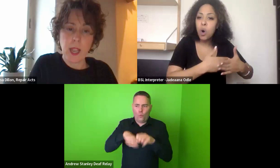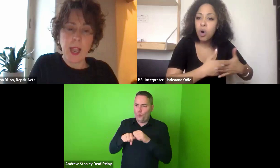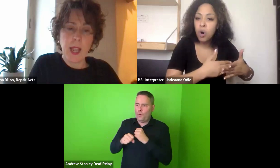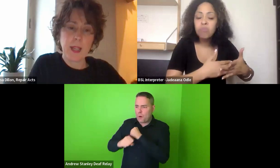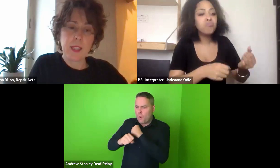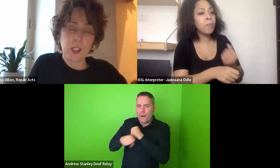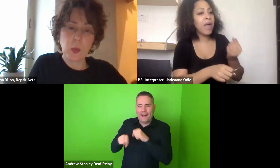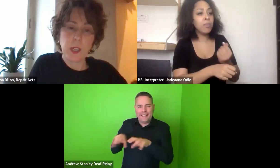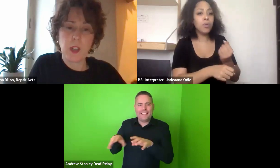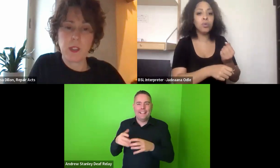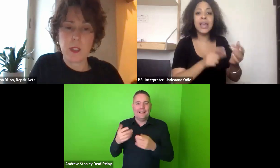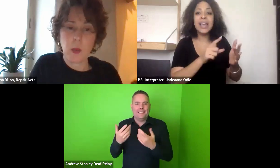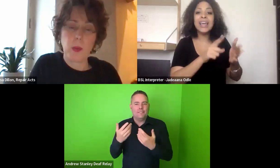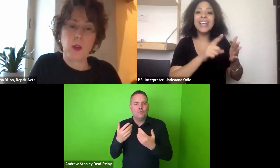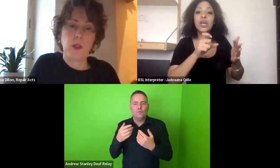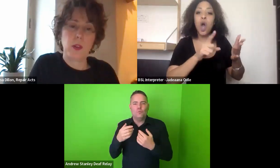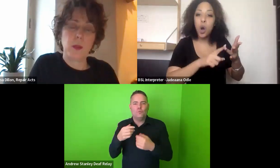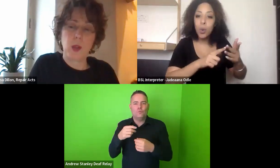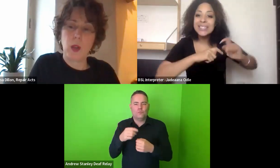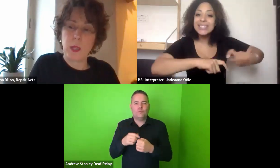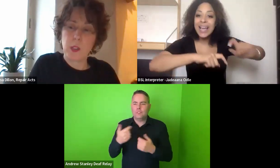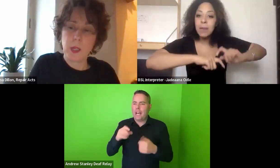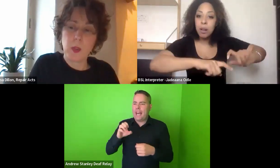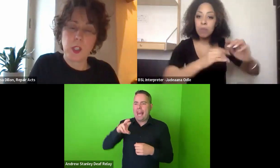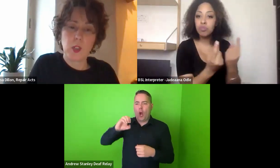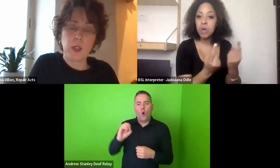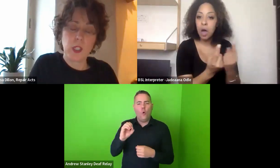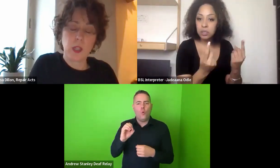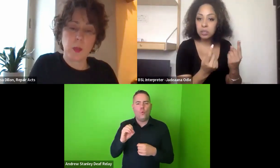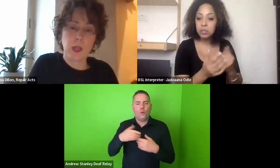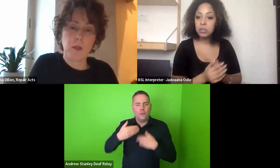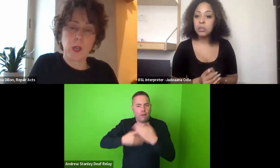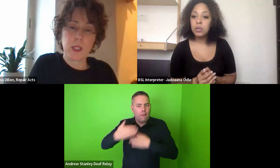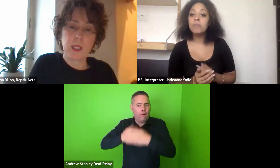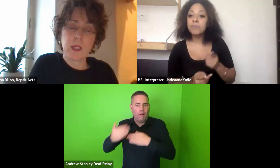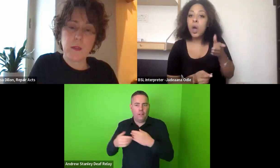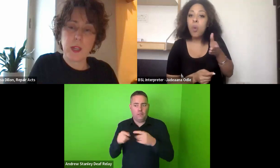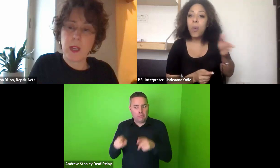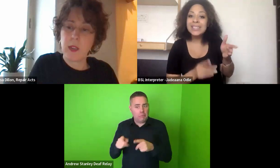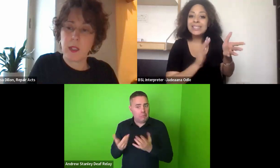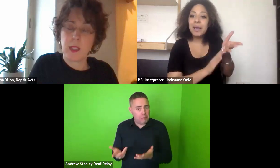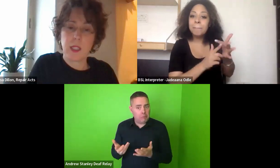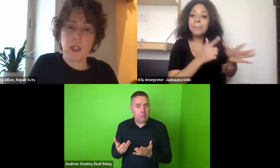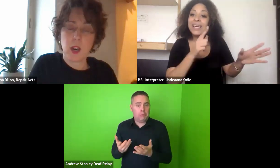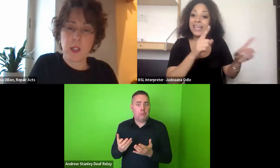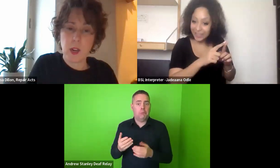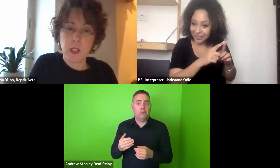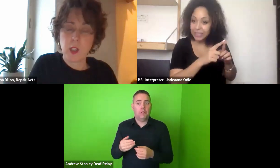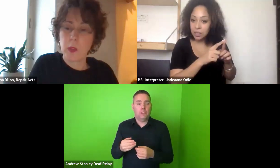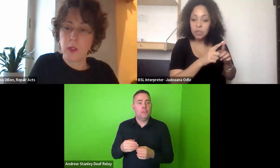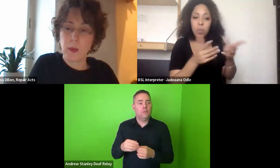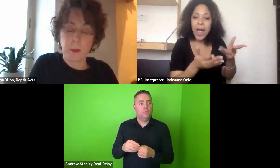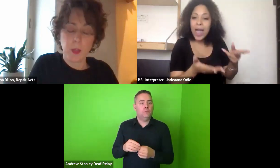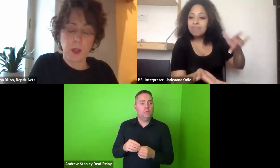futures. And this one here is an example from Westmeath, which is the region that we have worked extensively in, that sits in the heart of